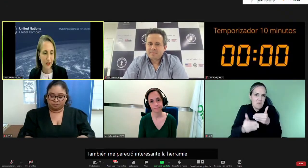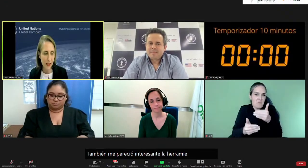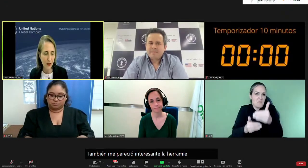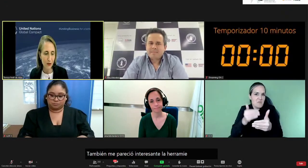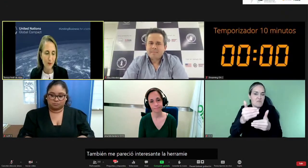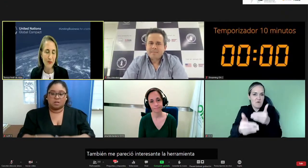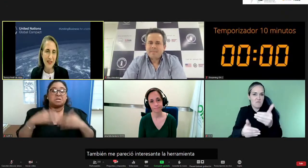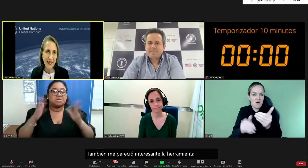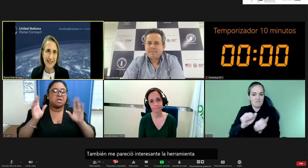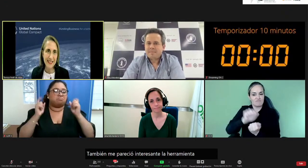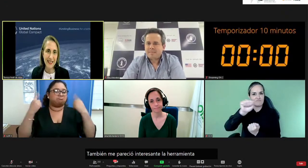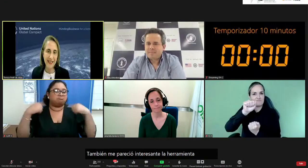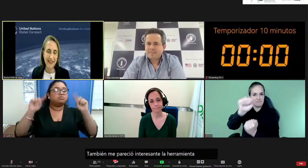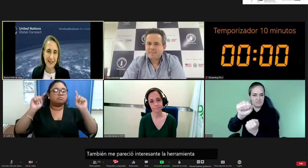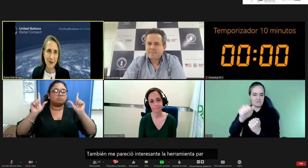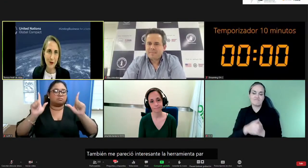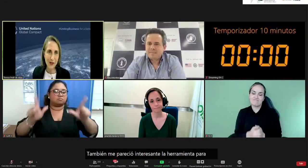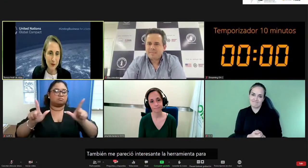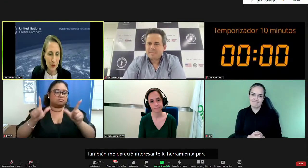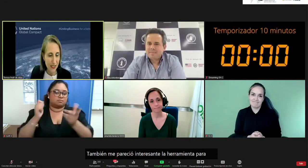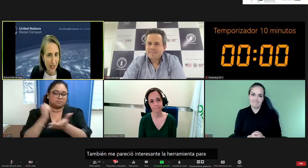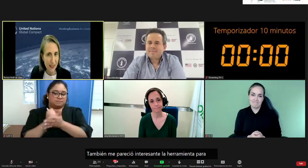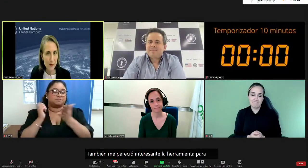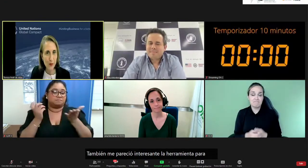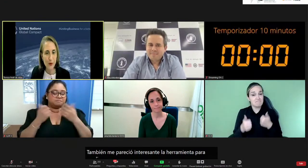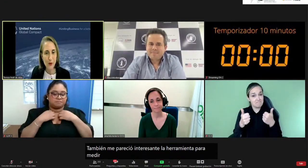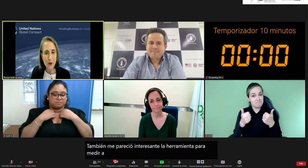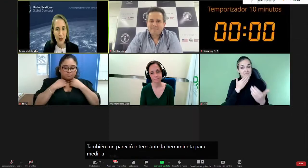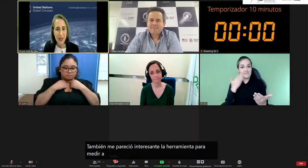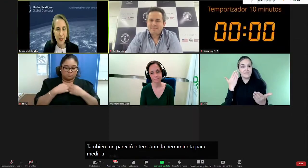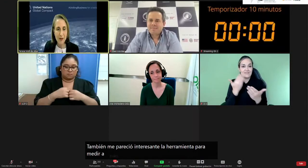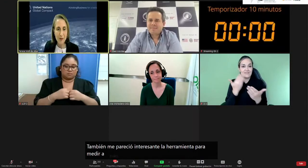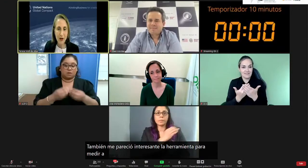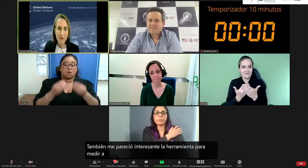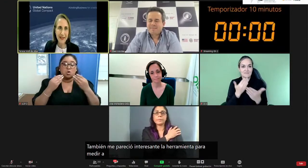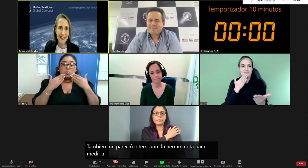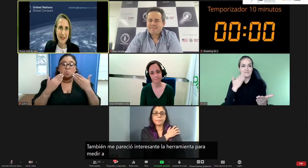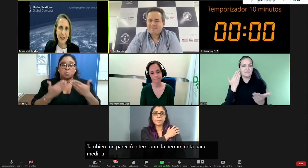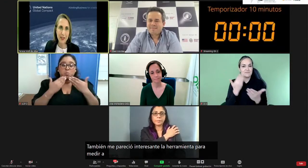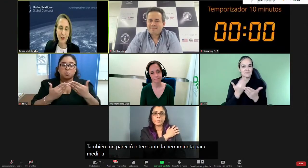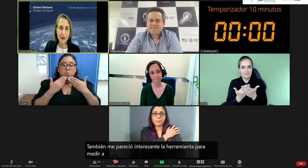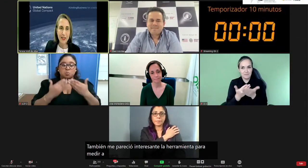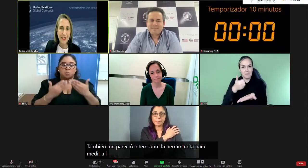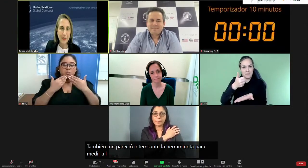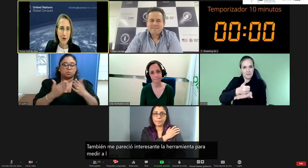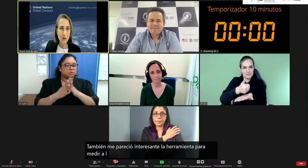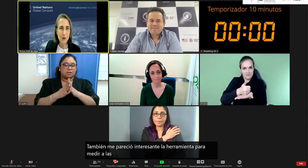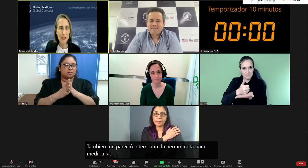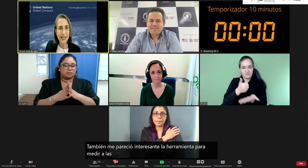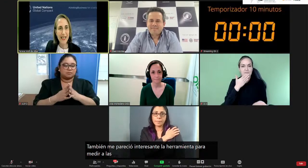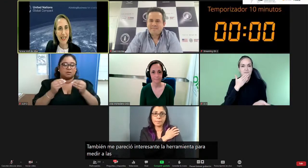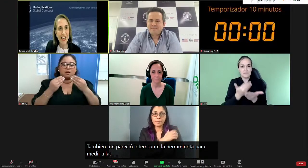persons with disabilities they will get the certification thank you very much for that